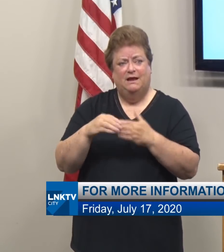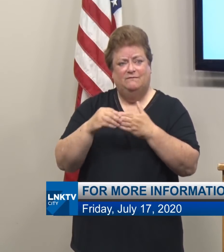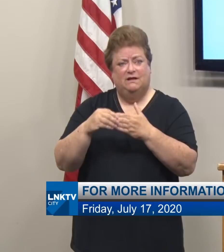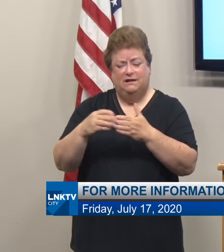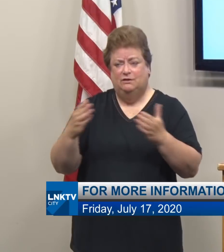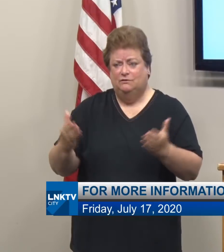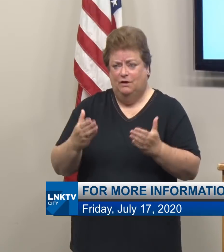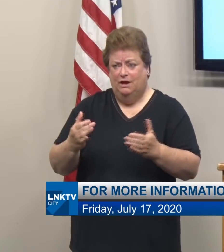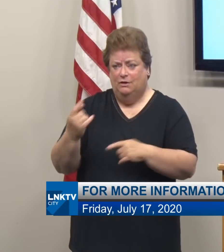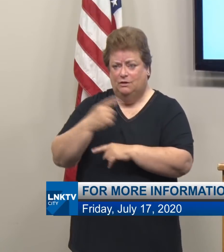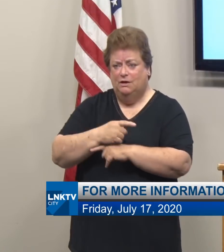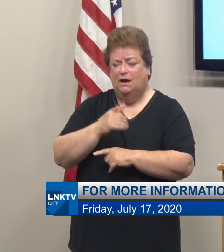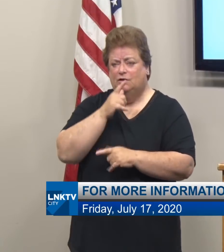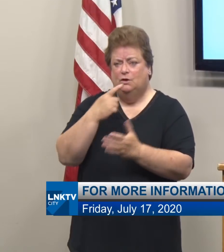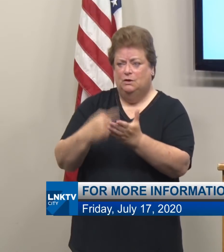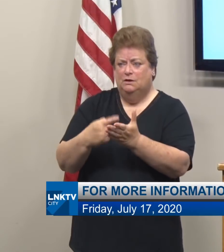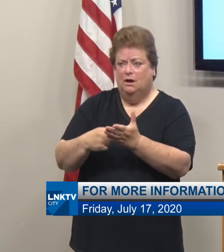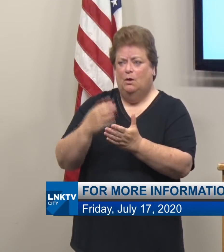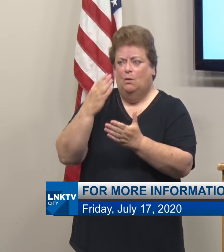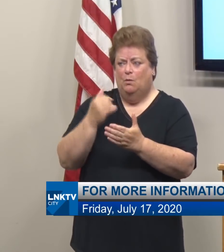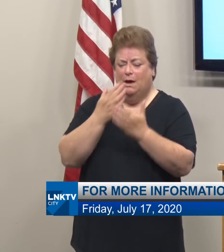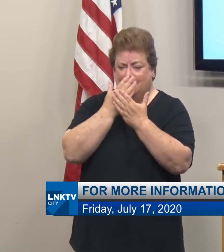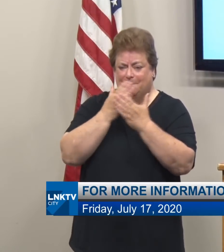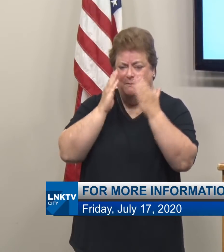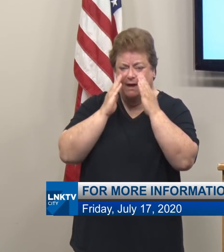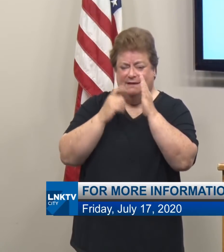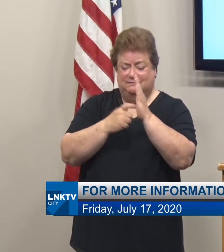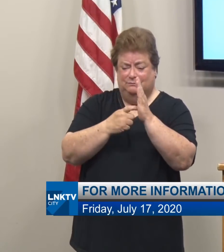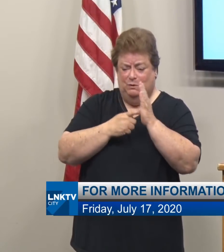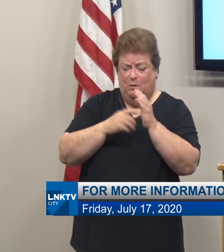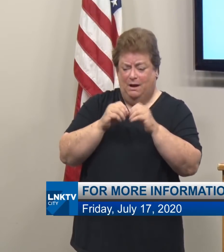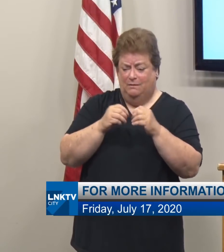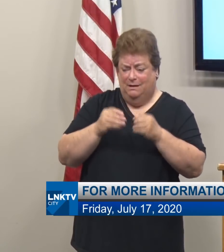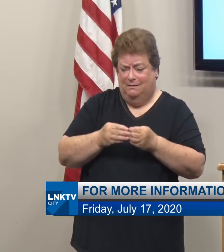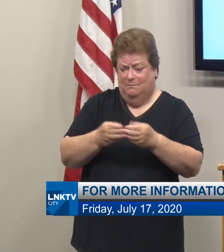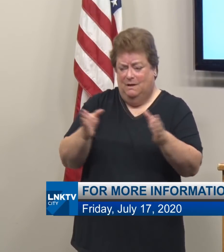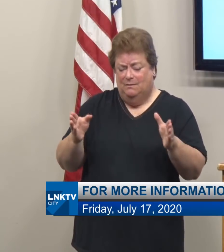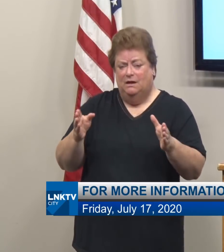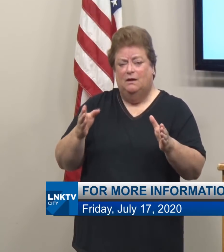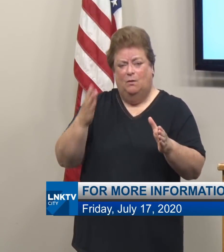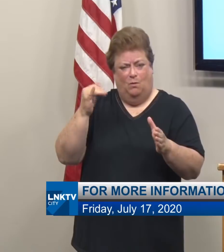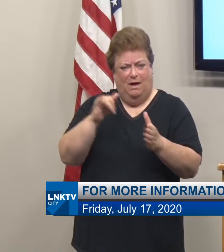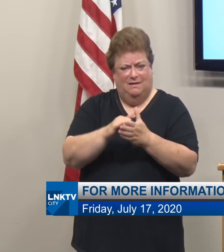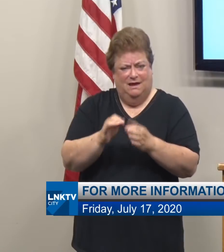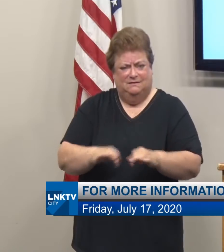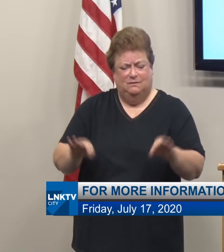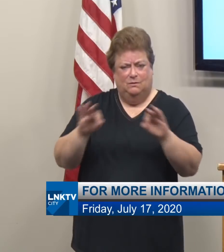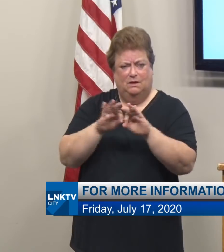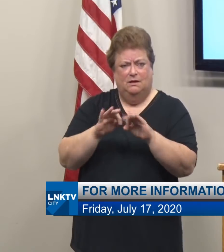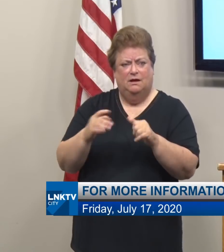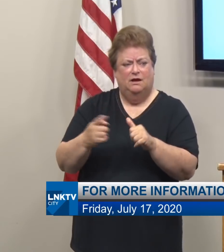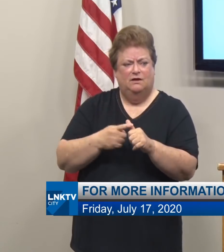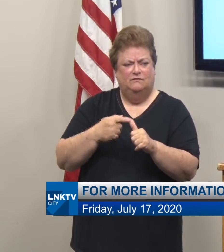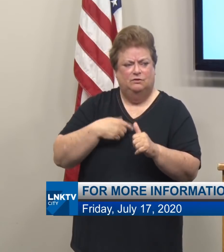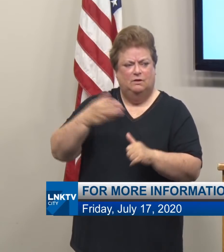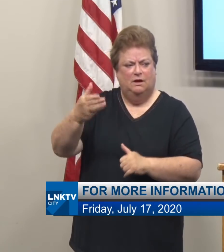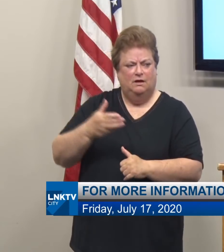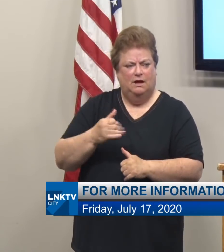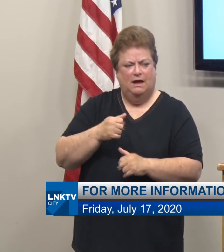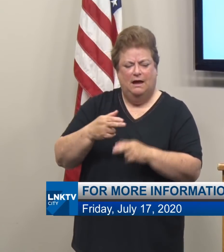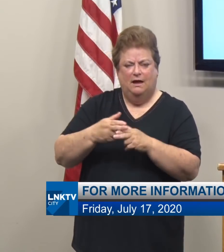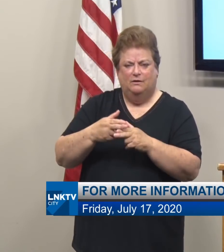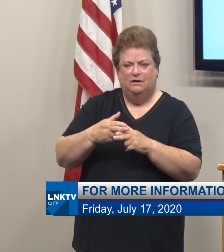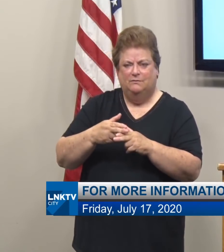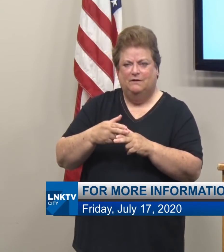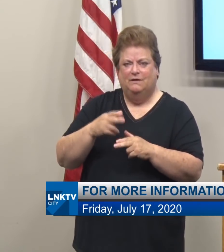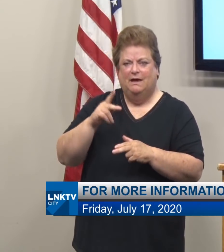discuss why they believe the mask in public requirement is critical to our success. First, I want to welcome our Interim Health